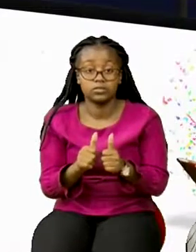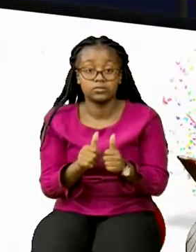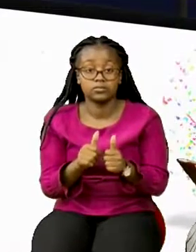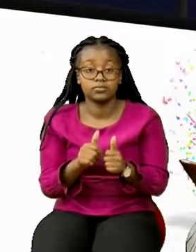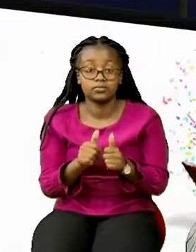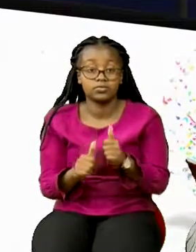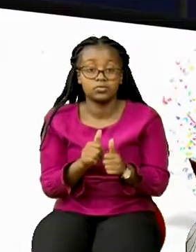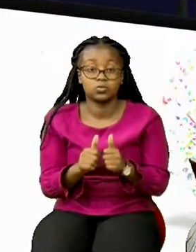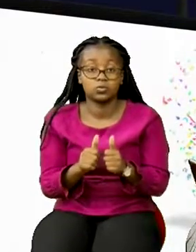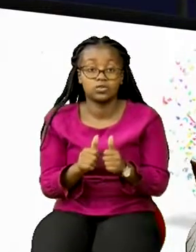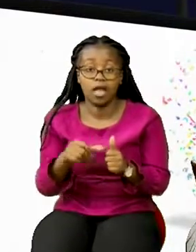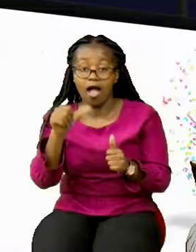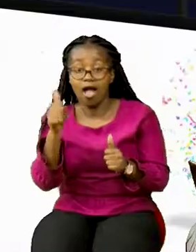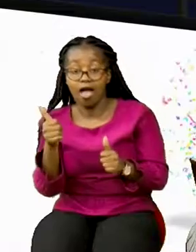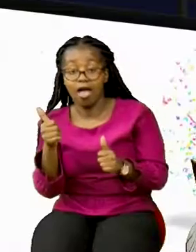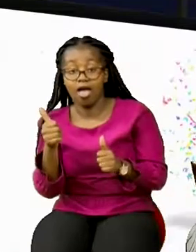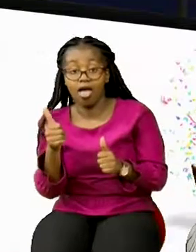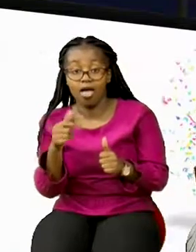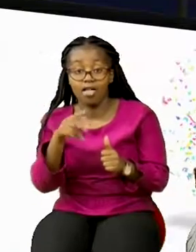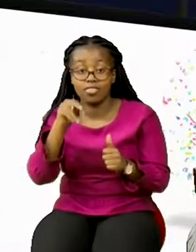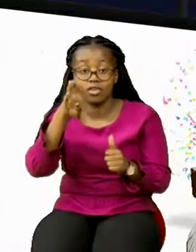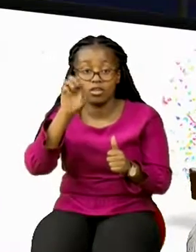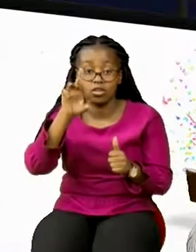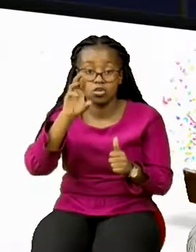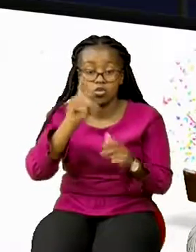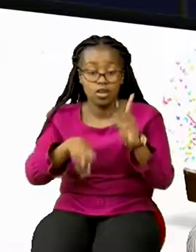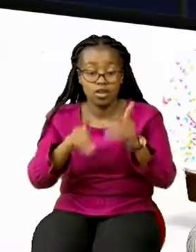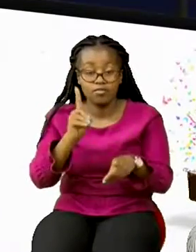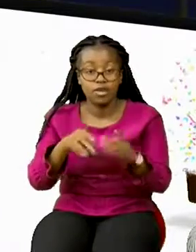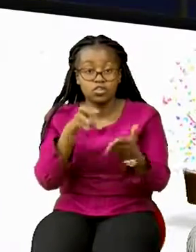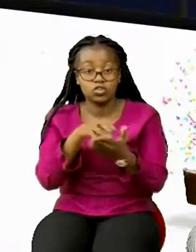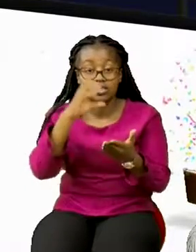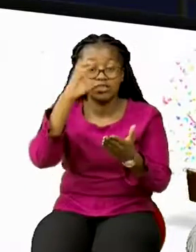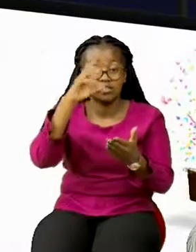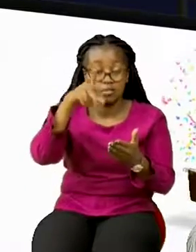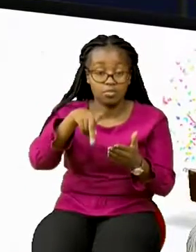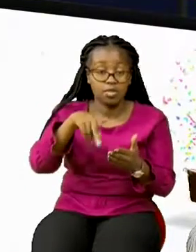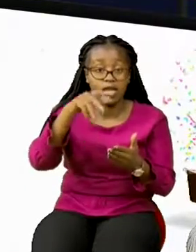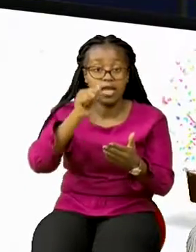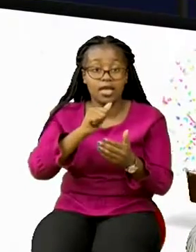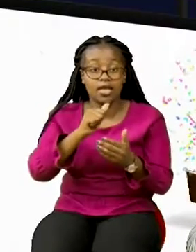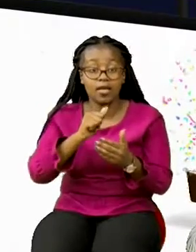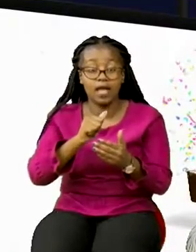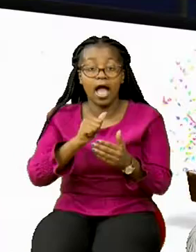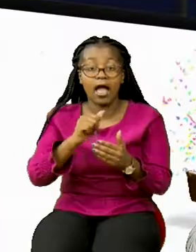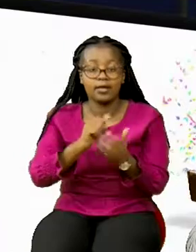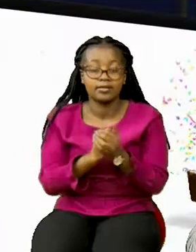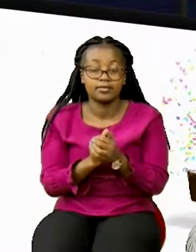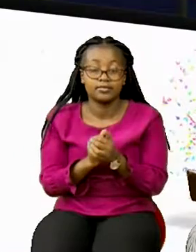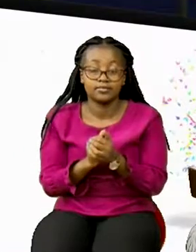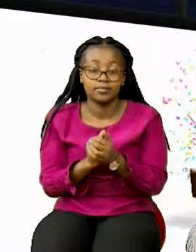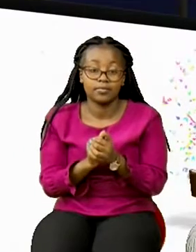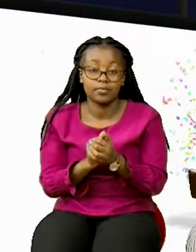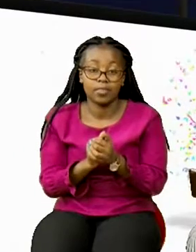are actually other neurodiverse conditions, that is CP, epilepsy and convulsive